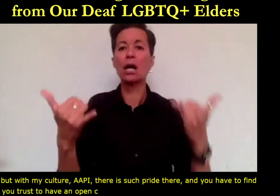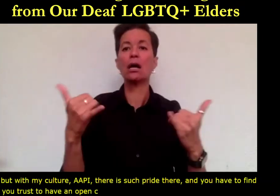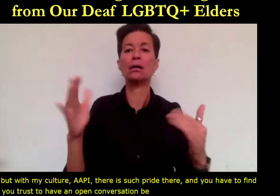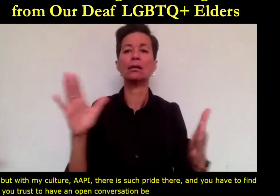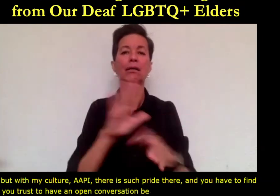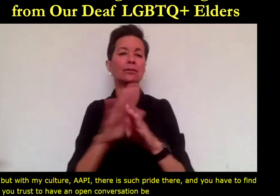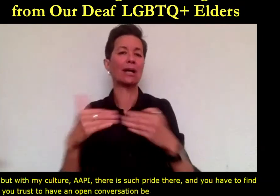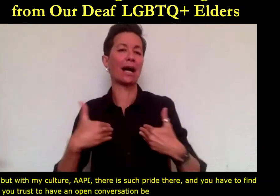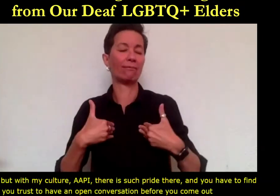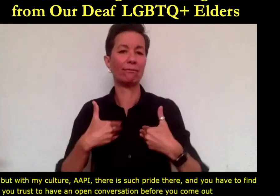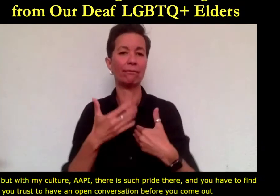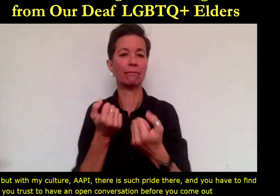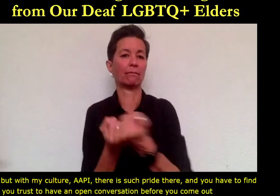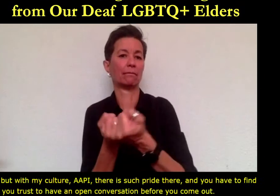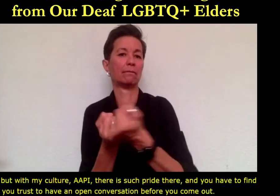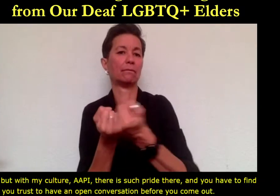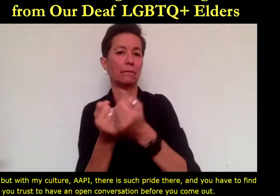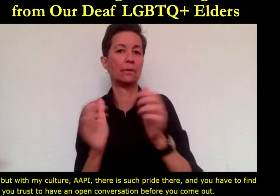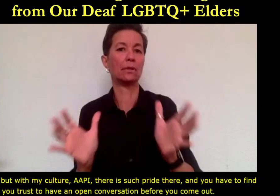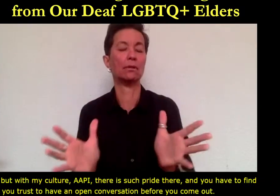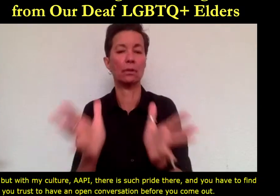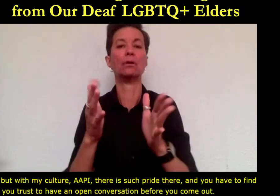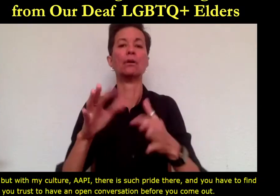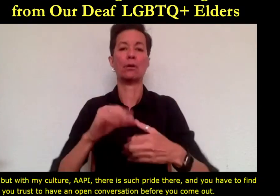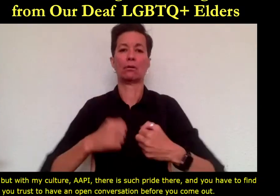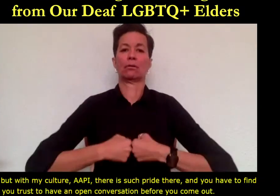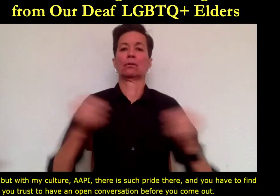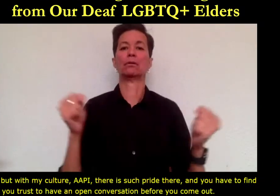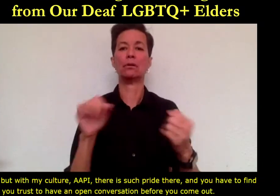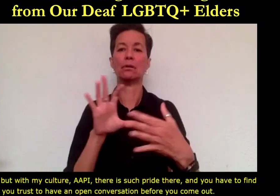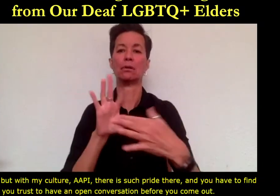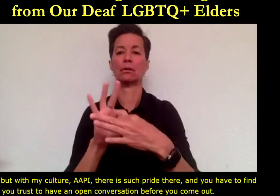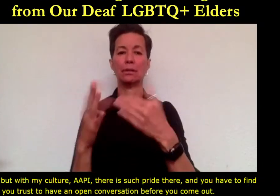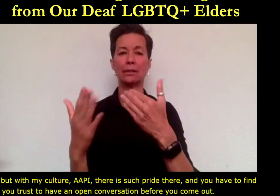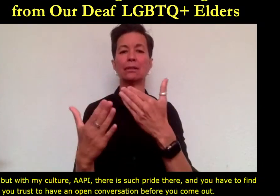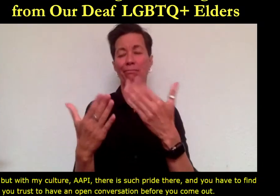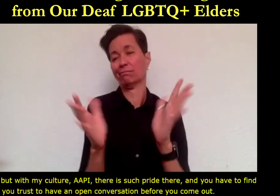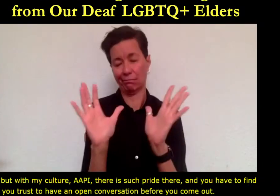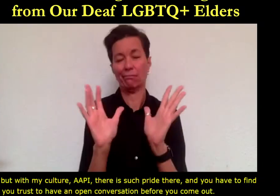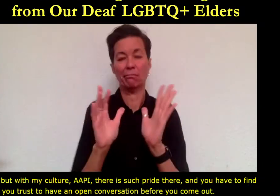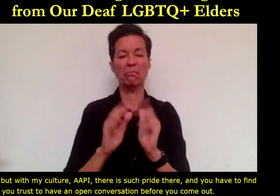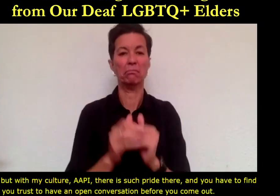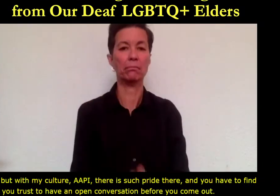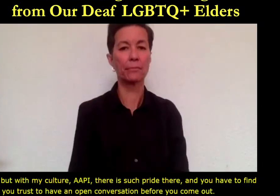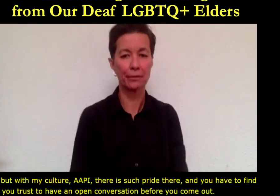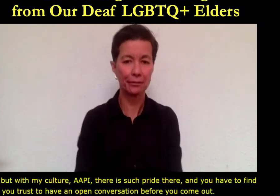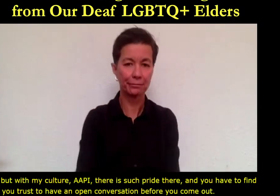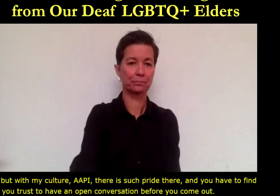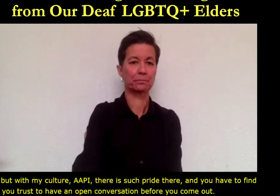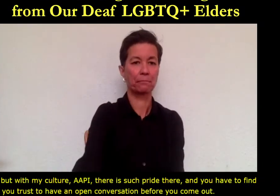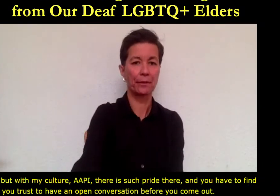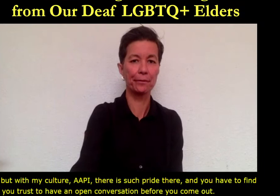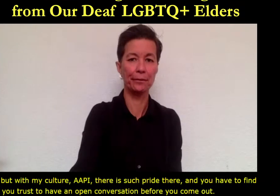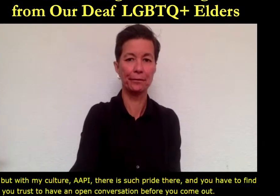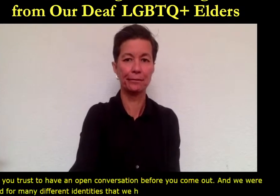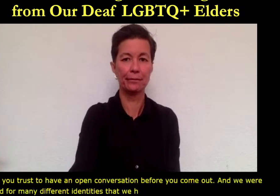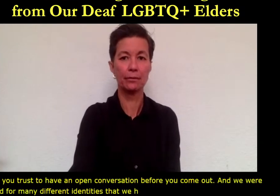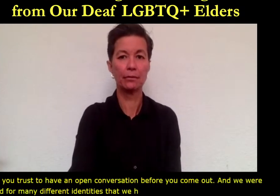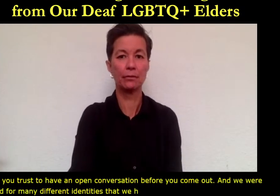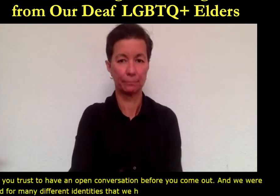many different identities that we have you know and looking for support and being able to come out that's my that's my